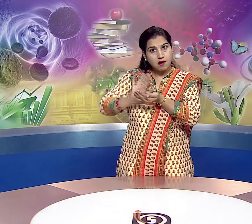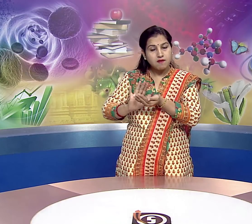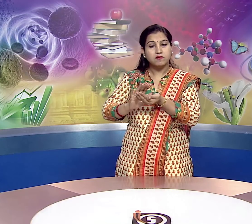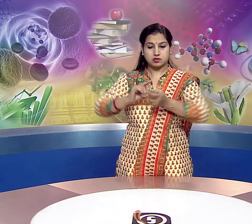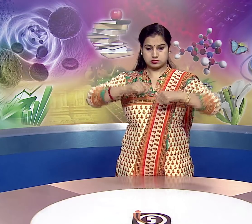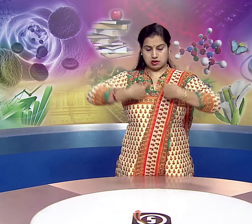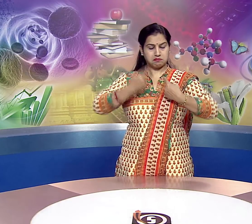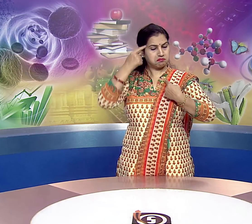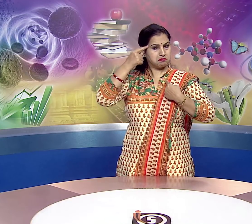about ourselves.